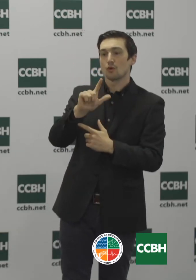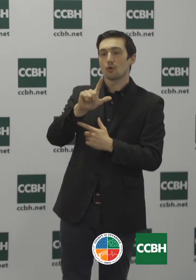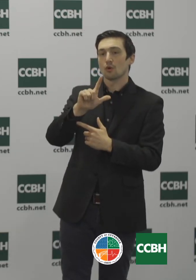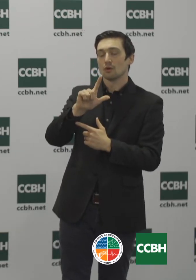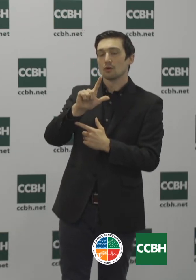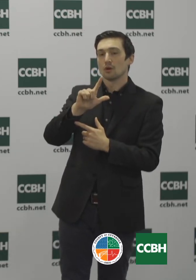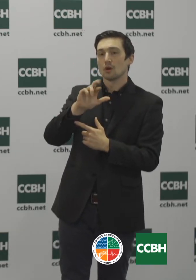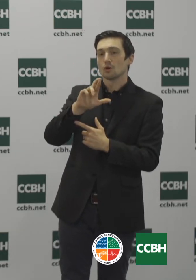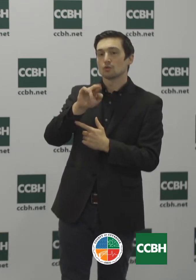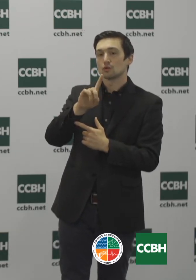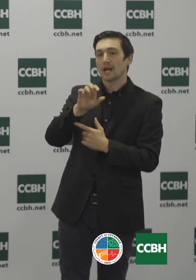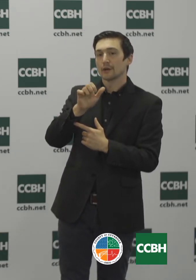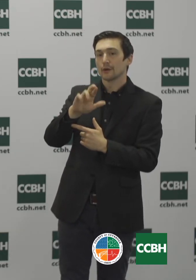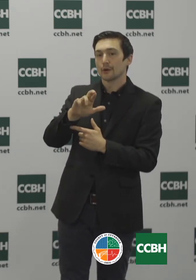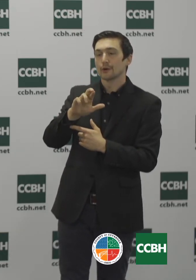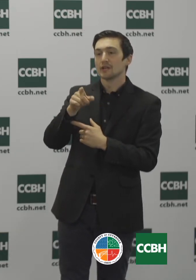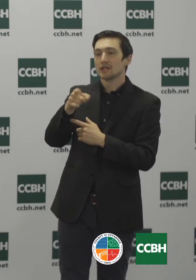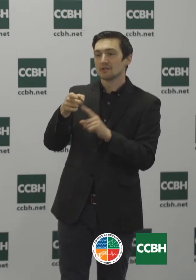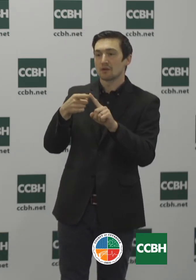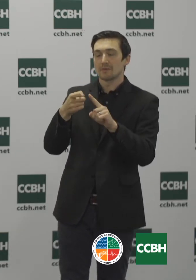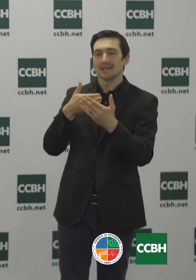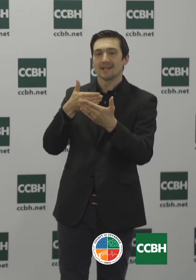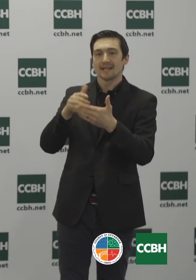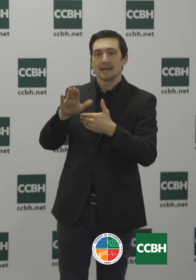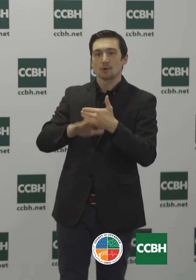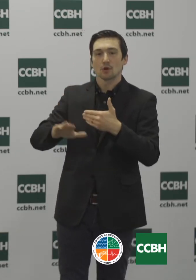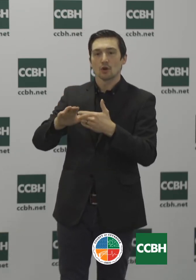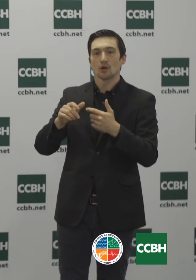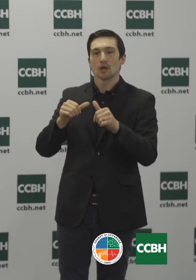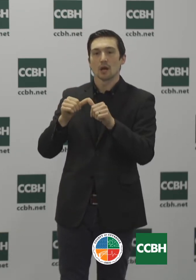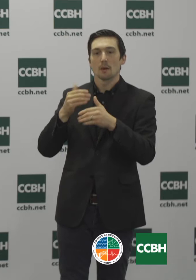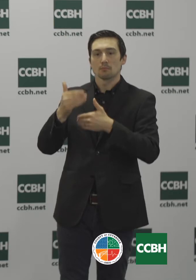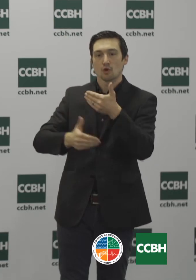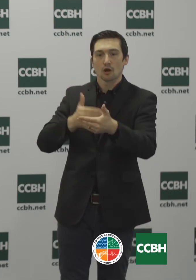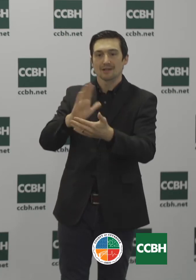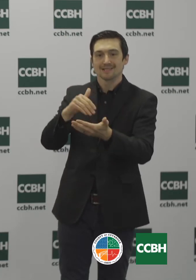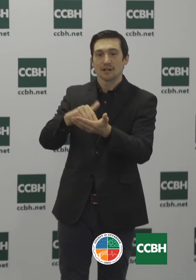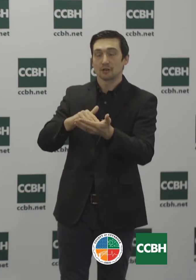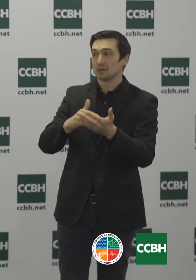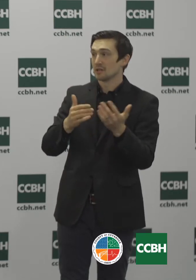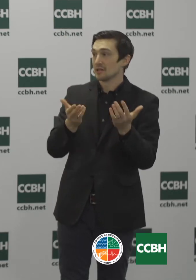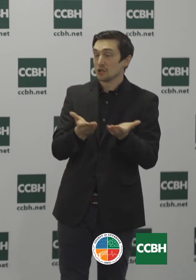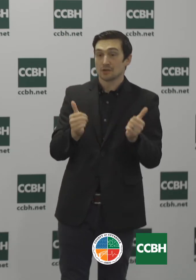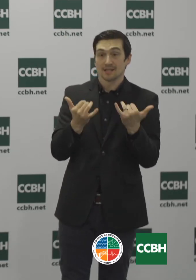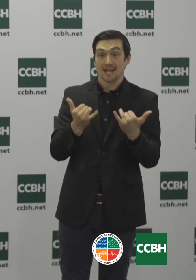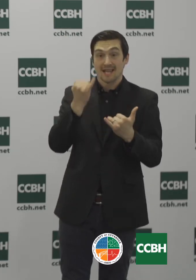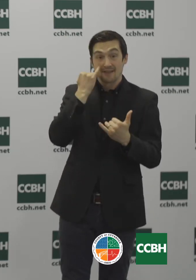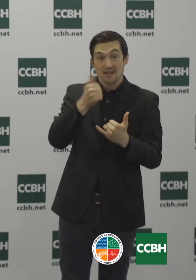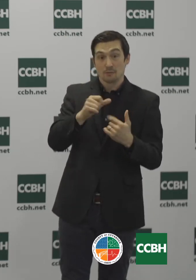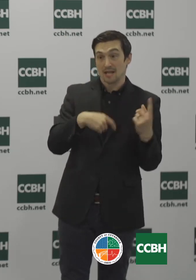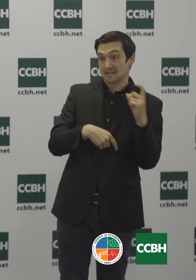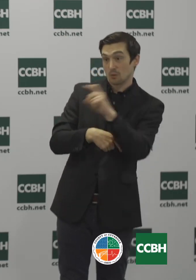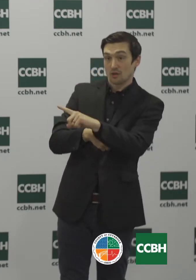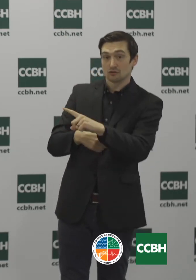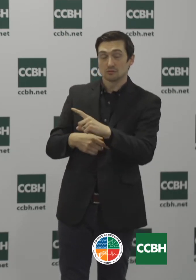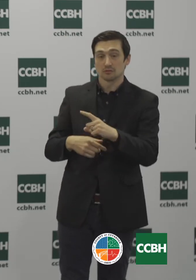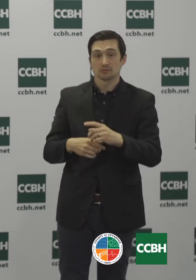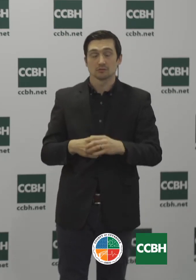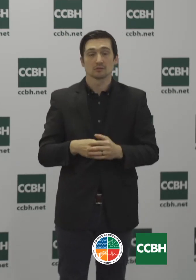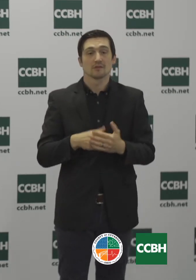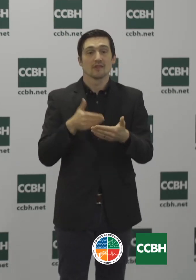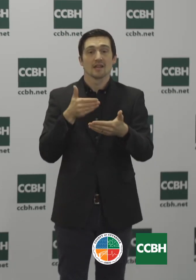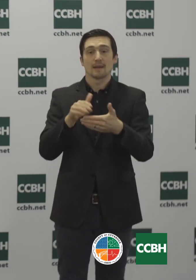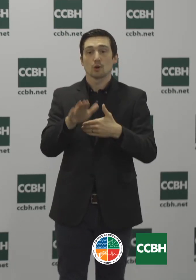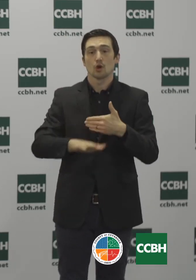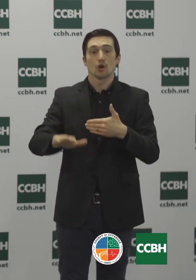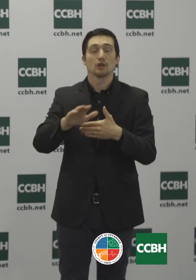the Neighborhood Progress Center, and he's here today with us if anybody has any questions. The Neighborhood Progress Center